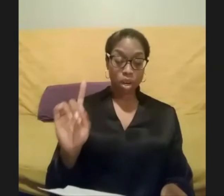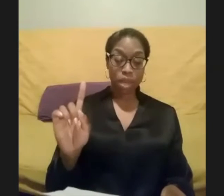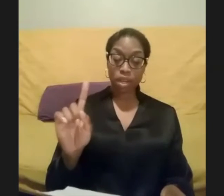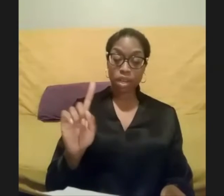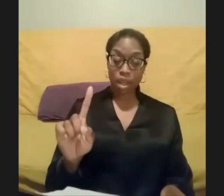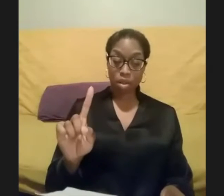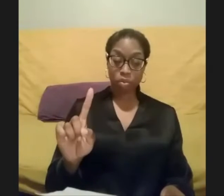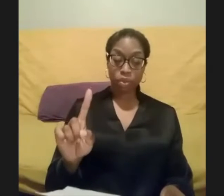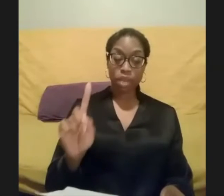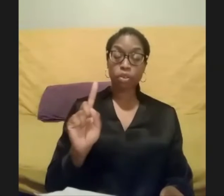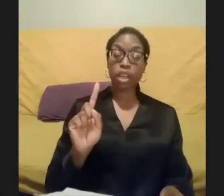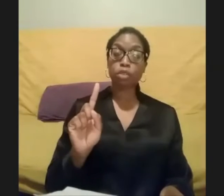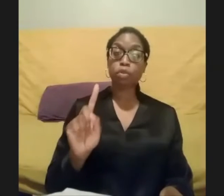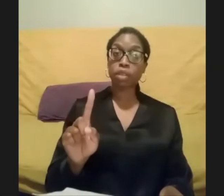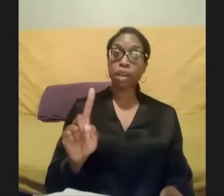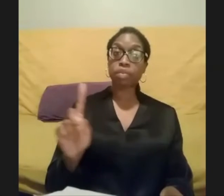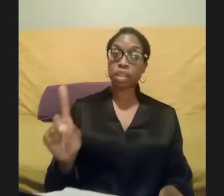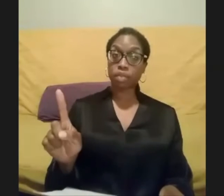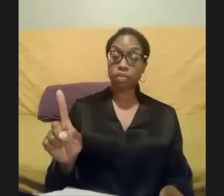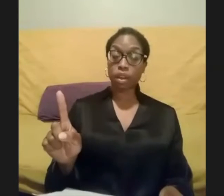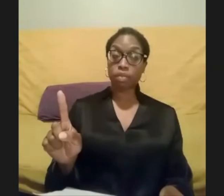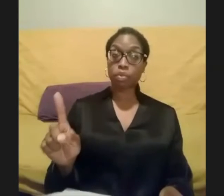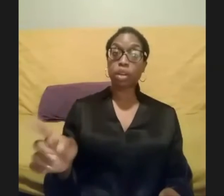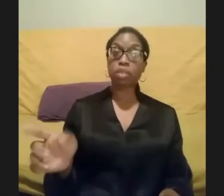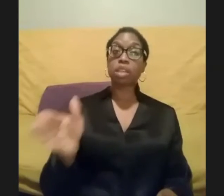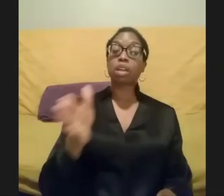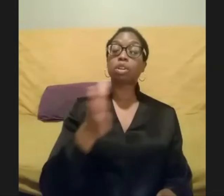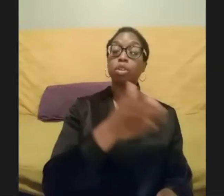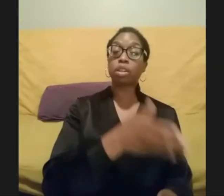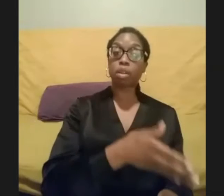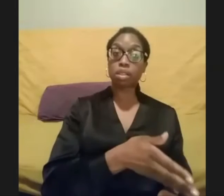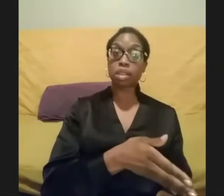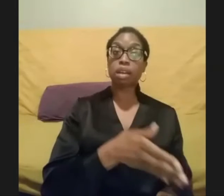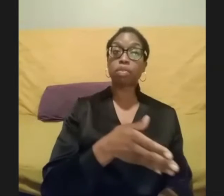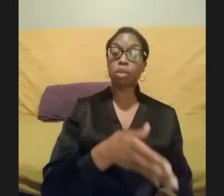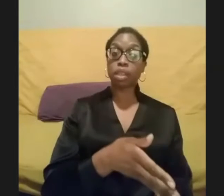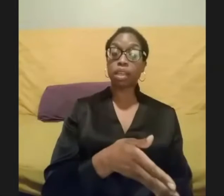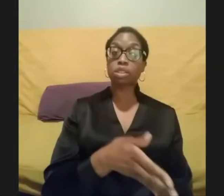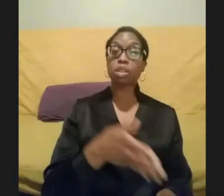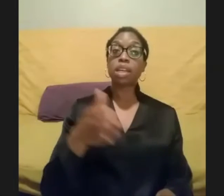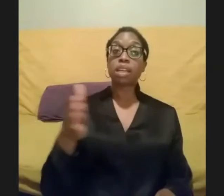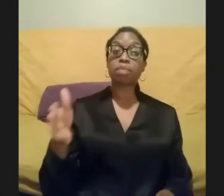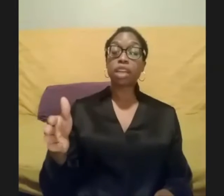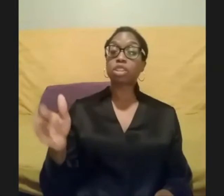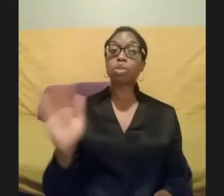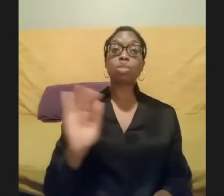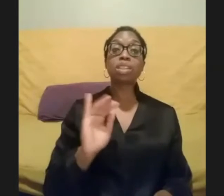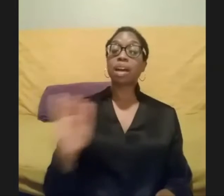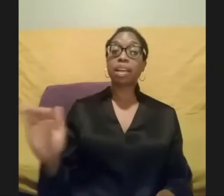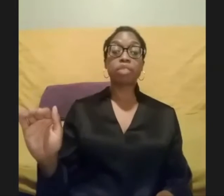recommended now for age 45 to 75. We are seeing an earlier onset of colon cancer in patients who did not have known